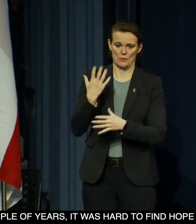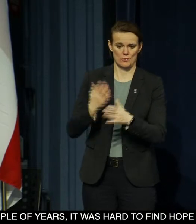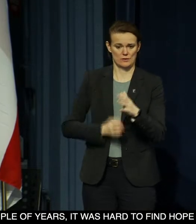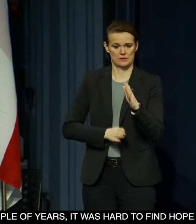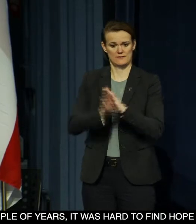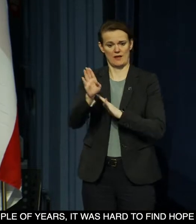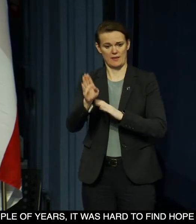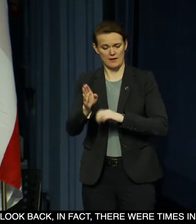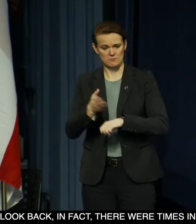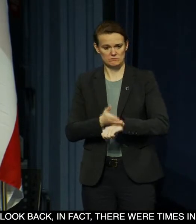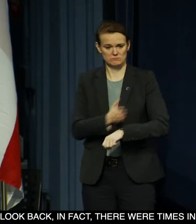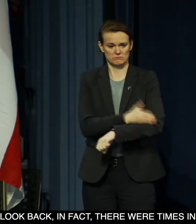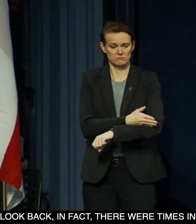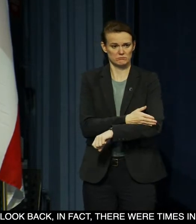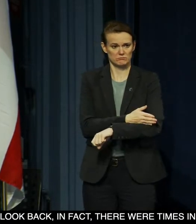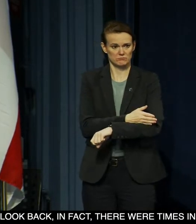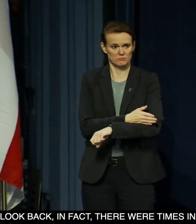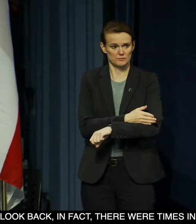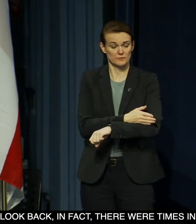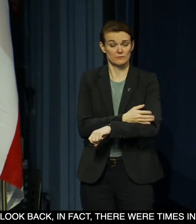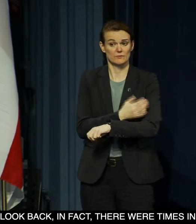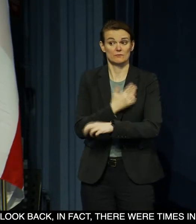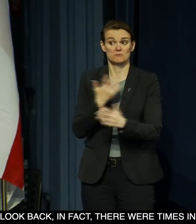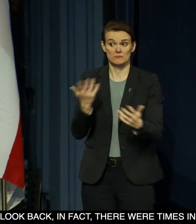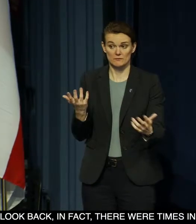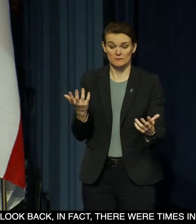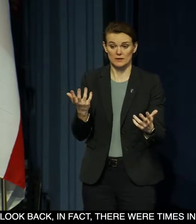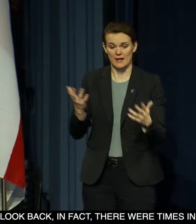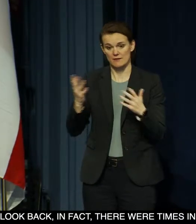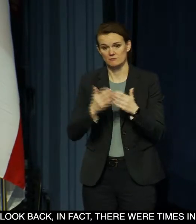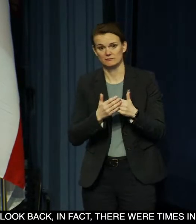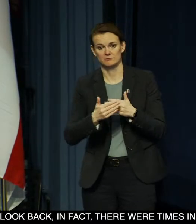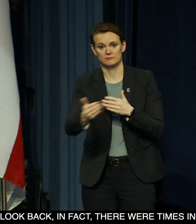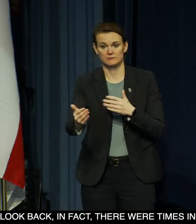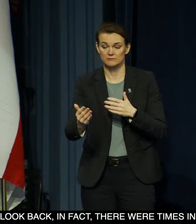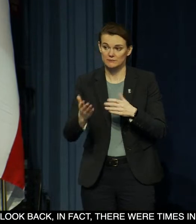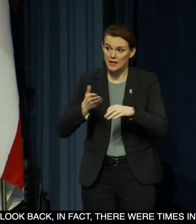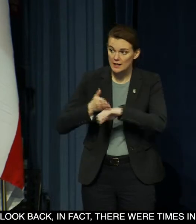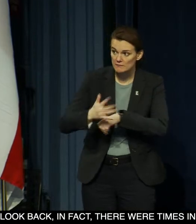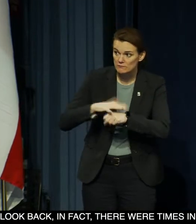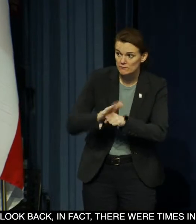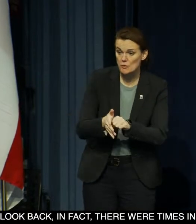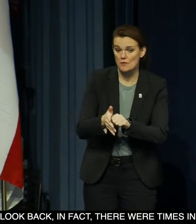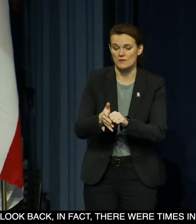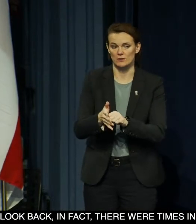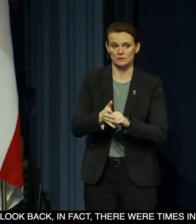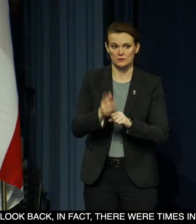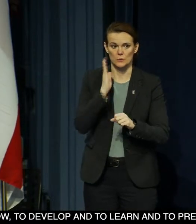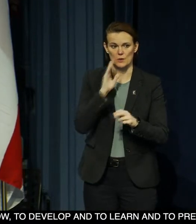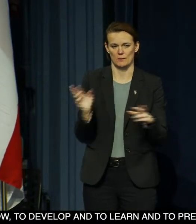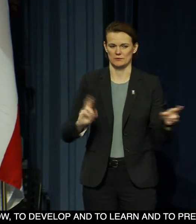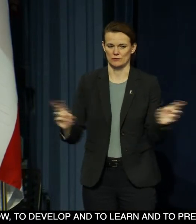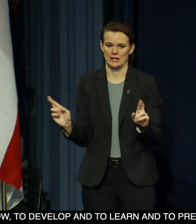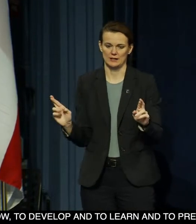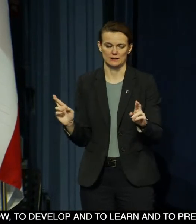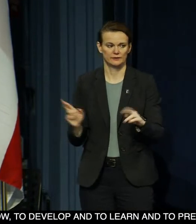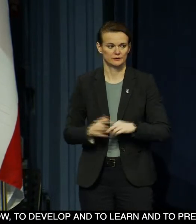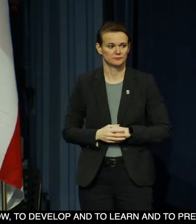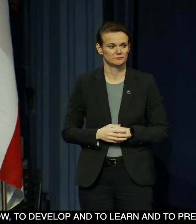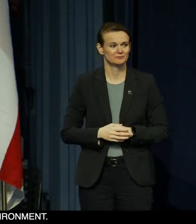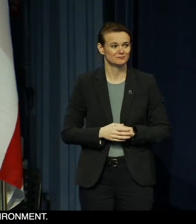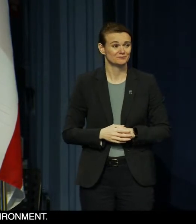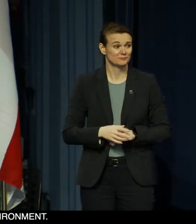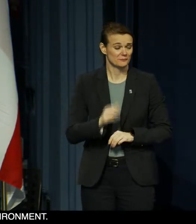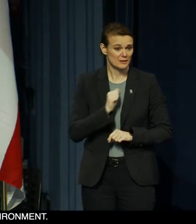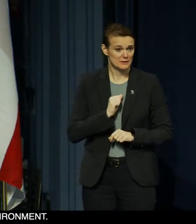develop, and to learn, and to prepare ourselves for a post-pandemic environment. I know personally I've had a number